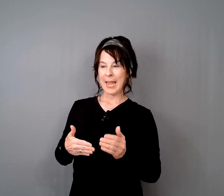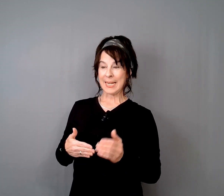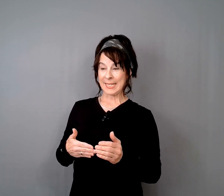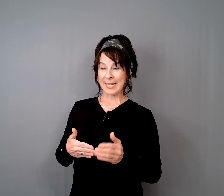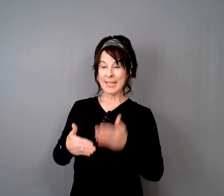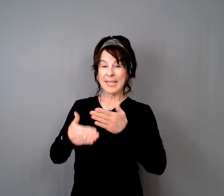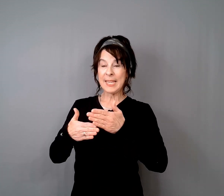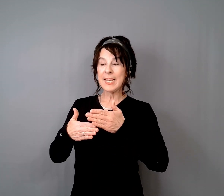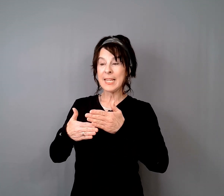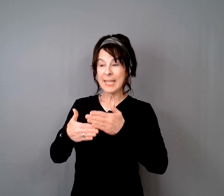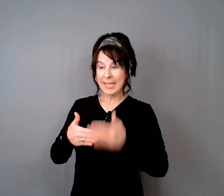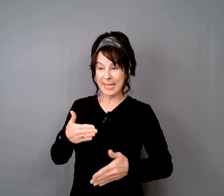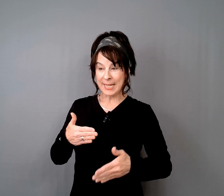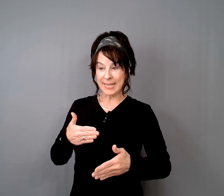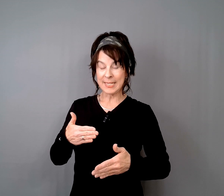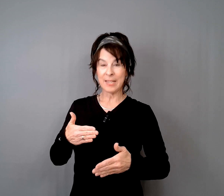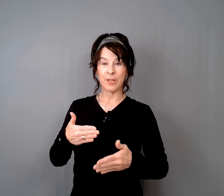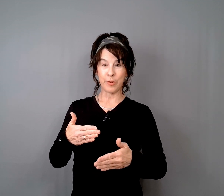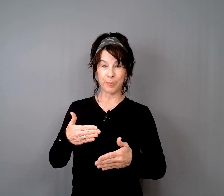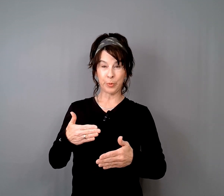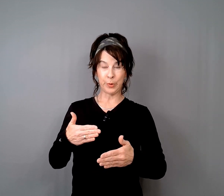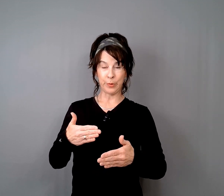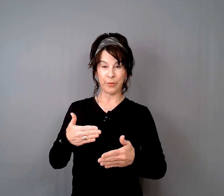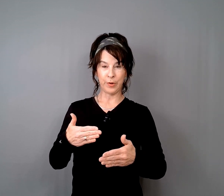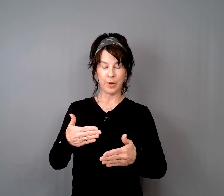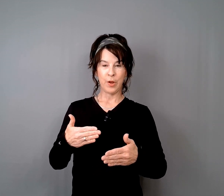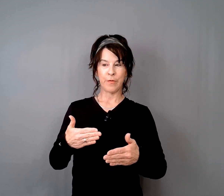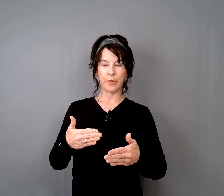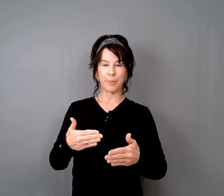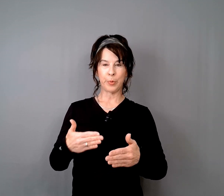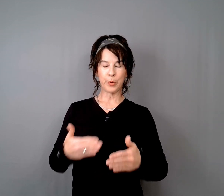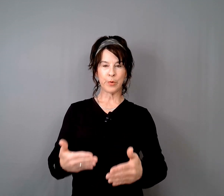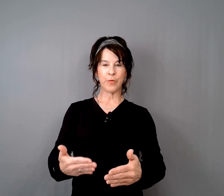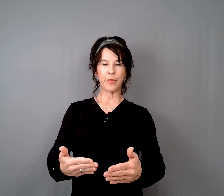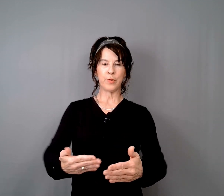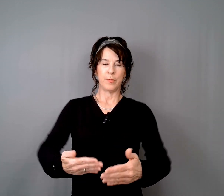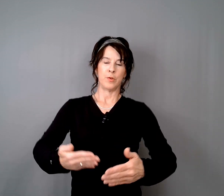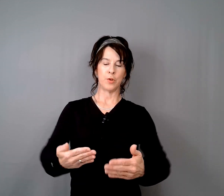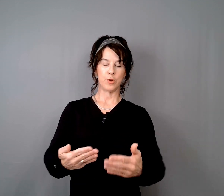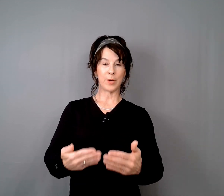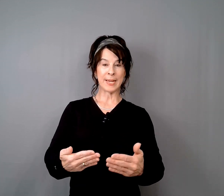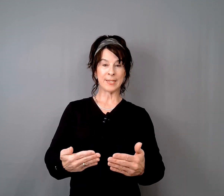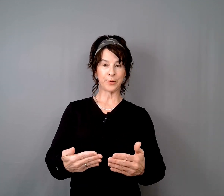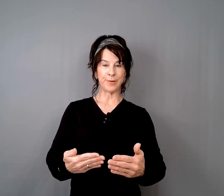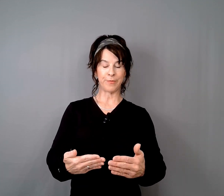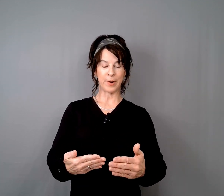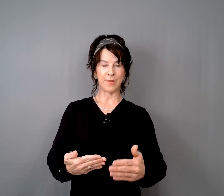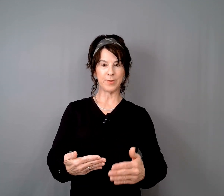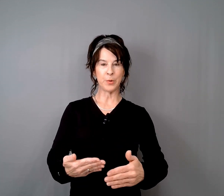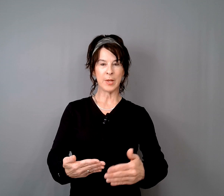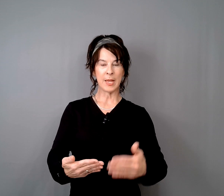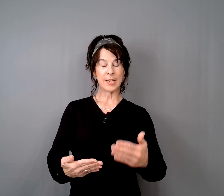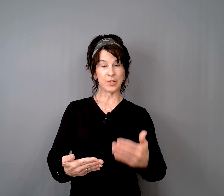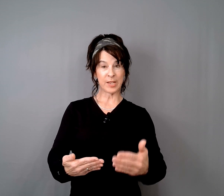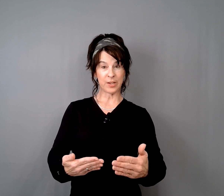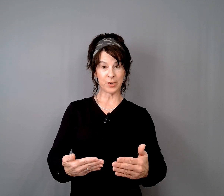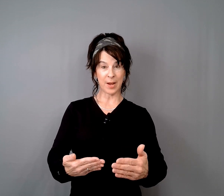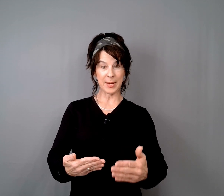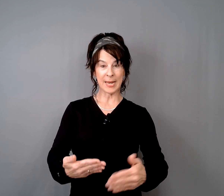And in the end, the proof. For proof, your hands are in front of you, and you take your dominant